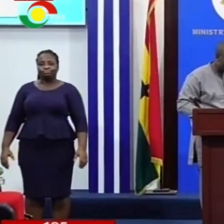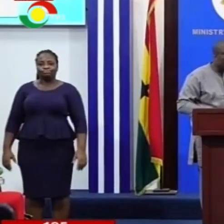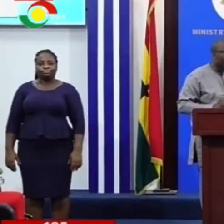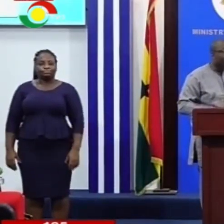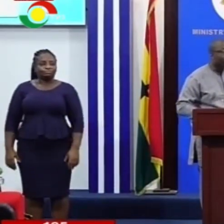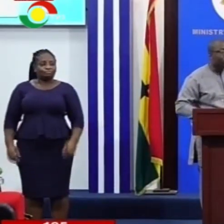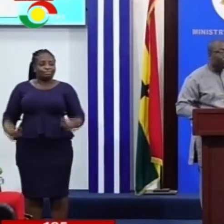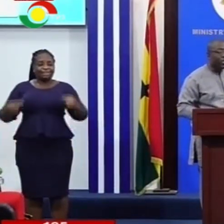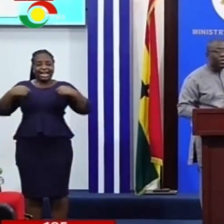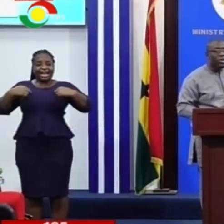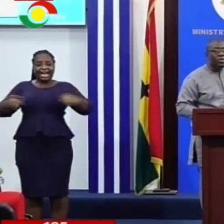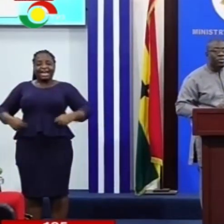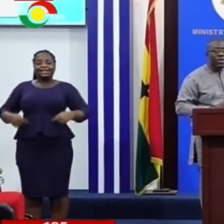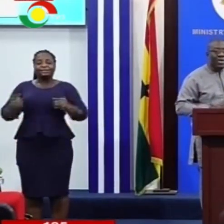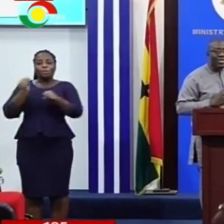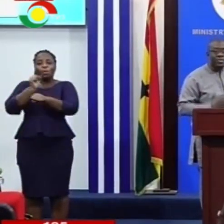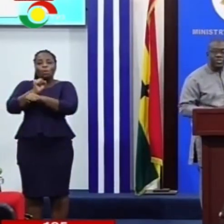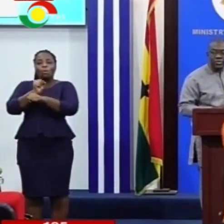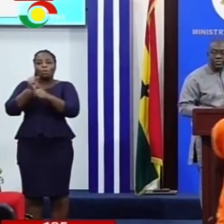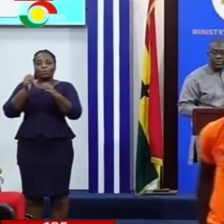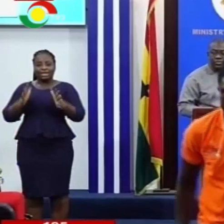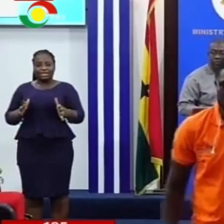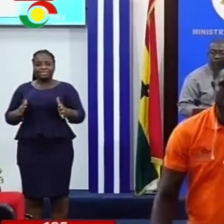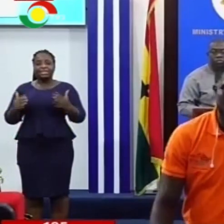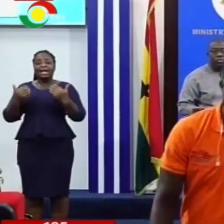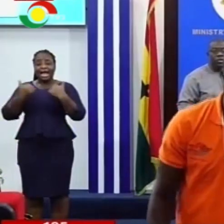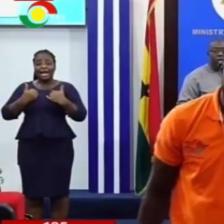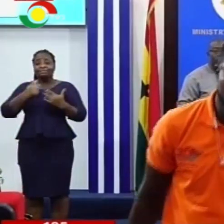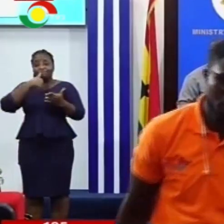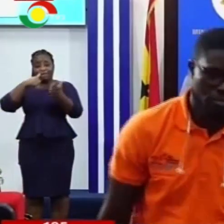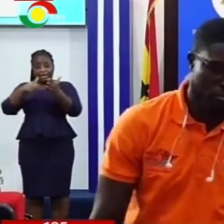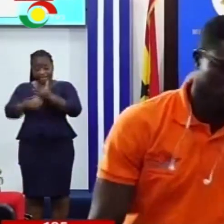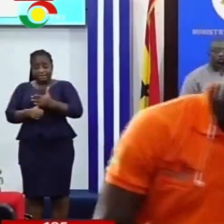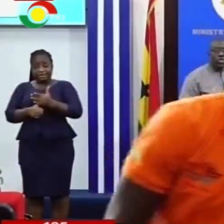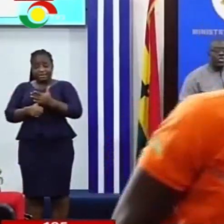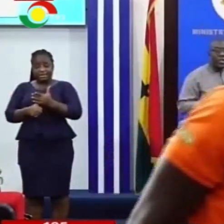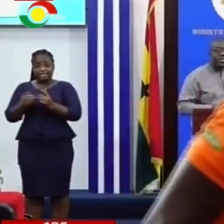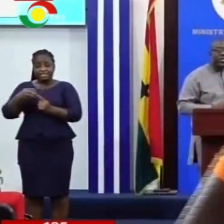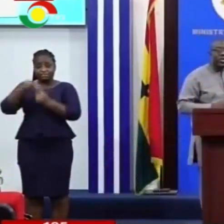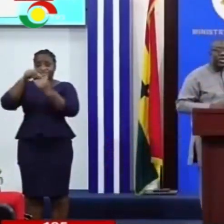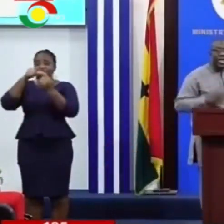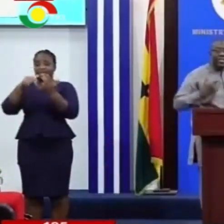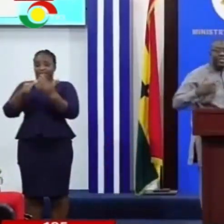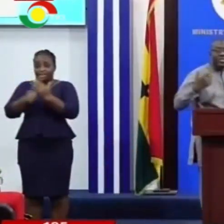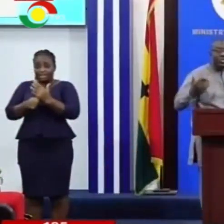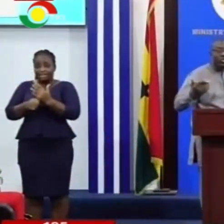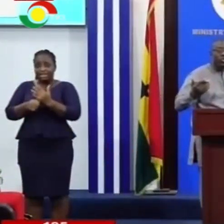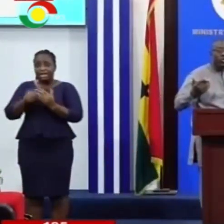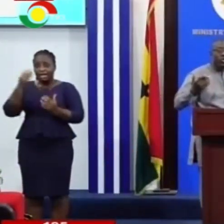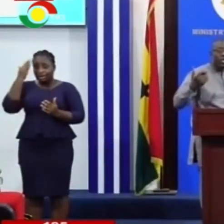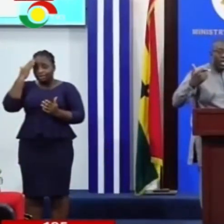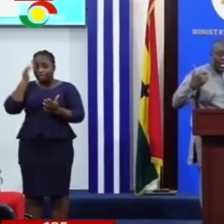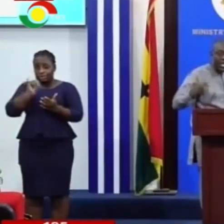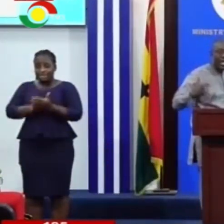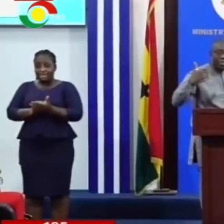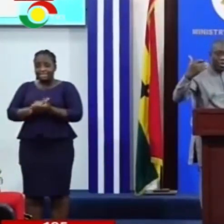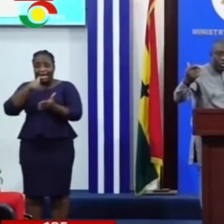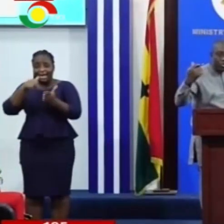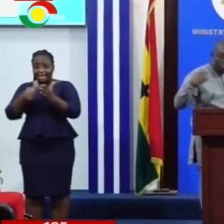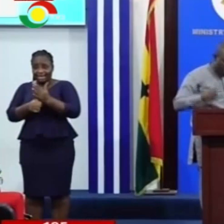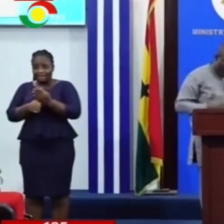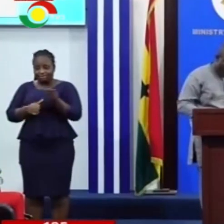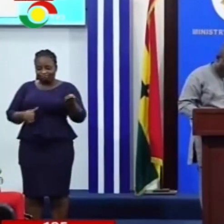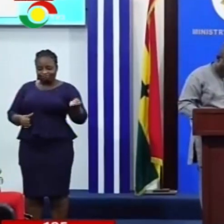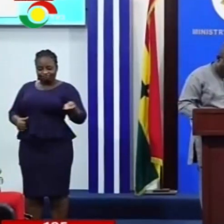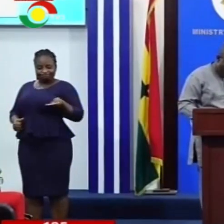Health workers, you know, yamom exemption. So we expect some of the exemption, no, and now a peca could do